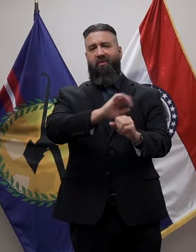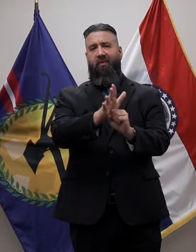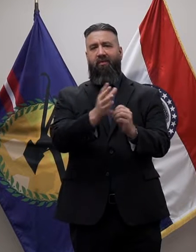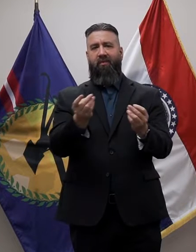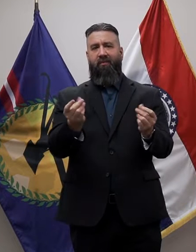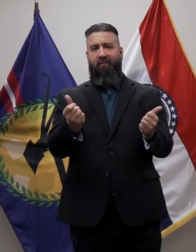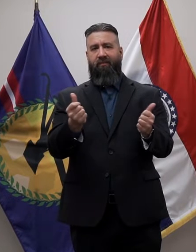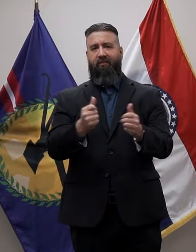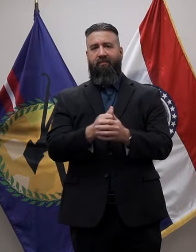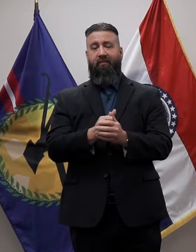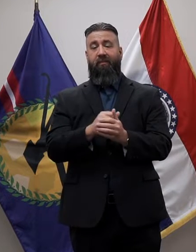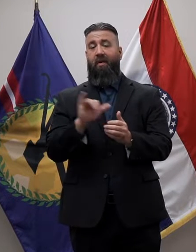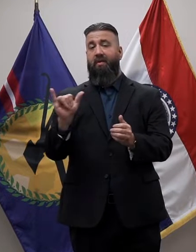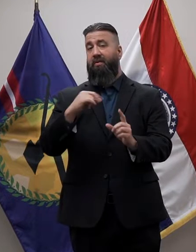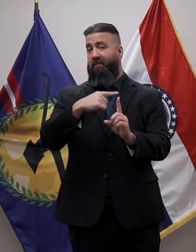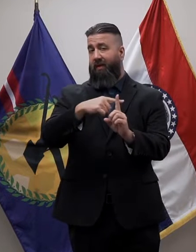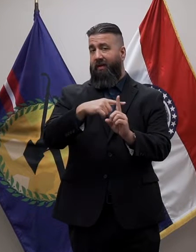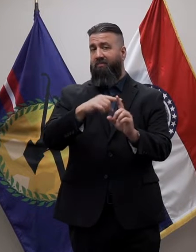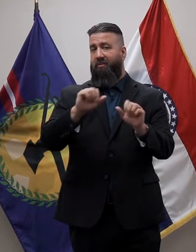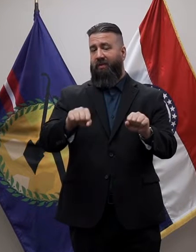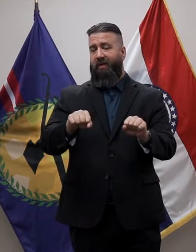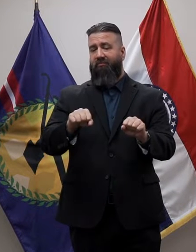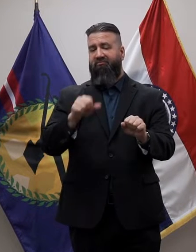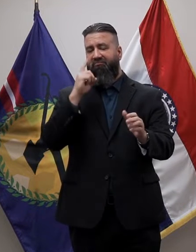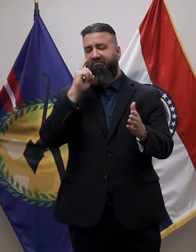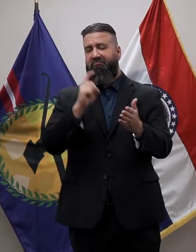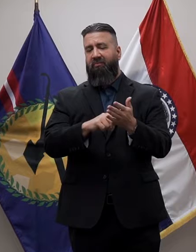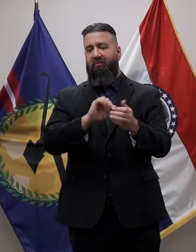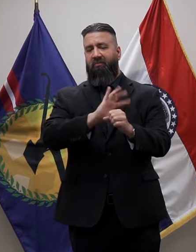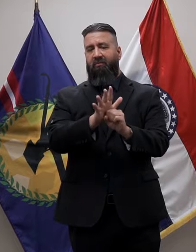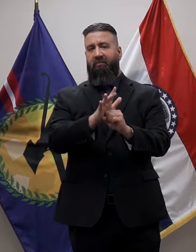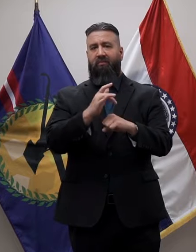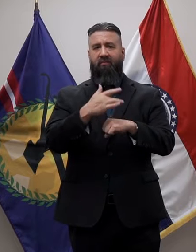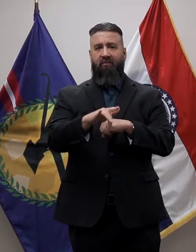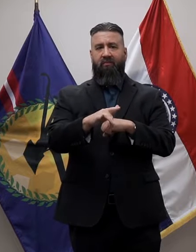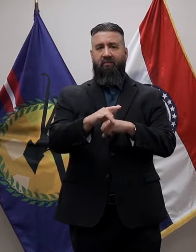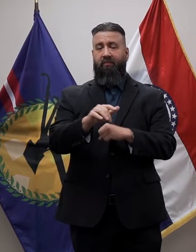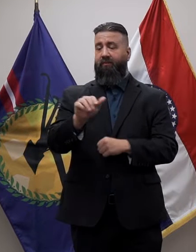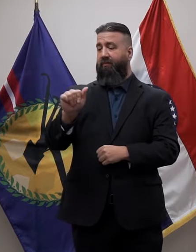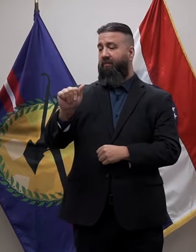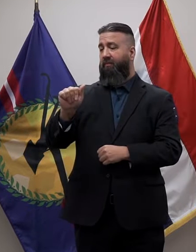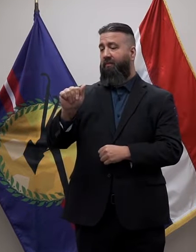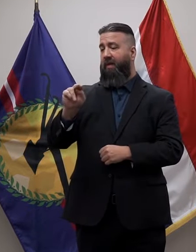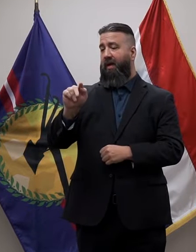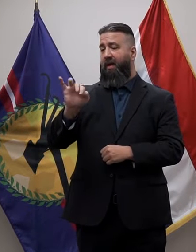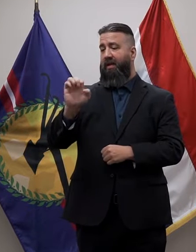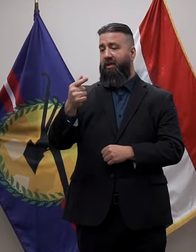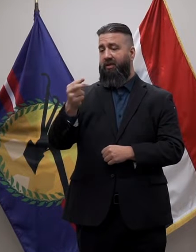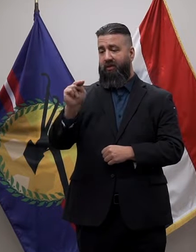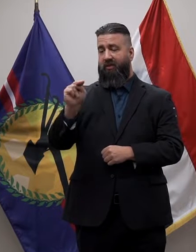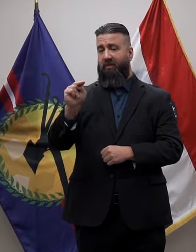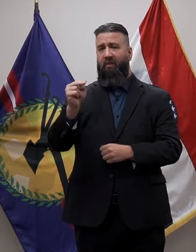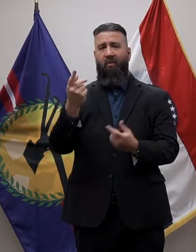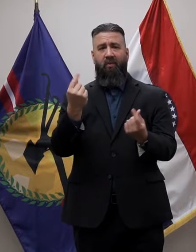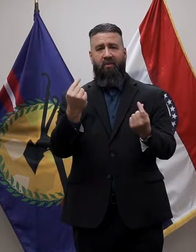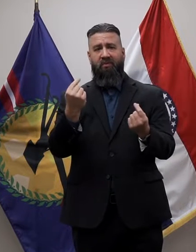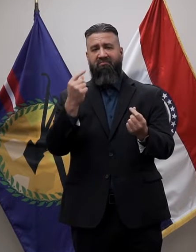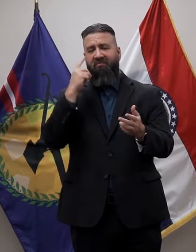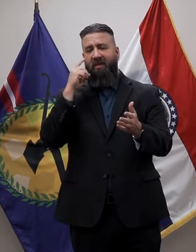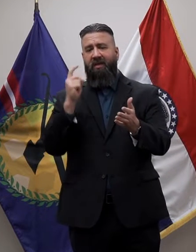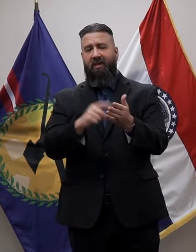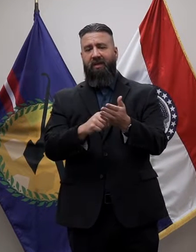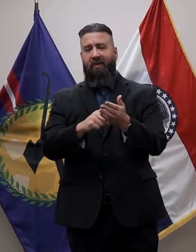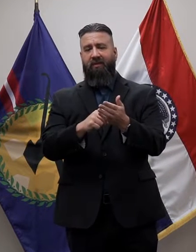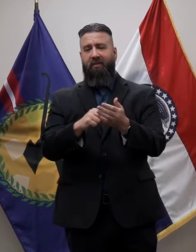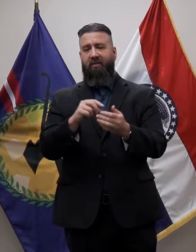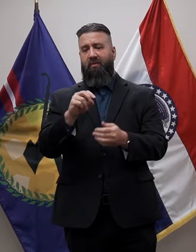detecting the virus earlier. Antigen tests detect proteins on the surface of the virus. Antigen